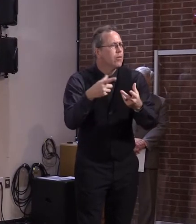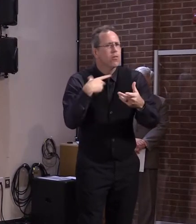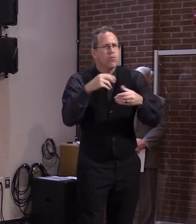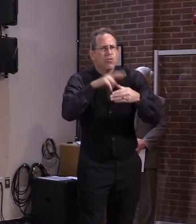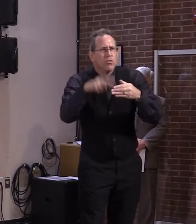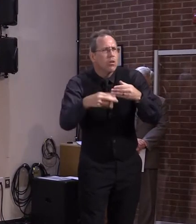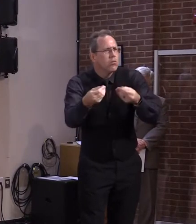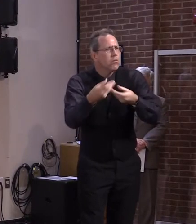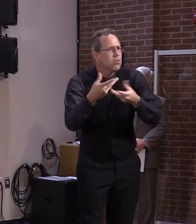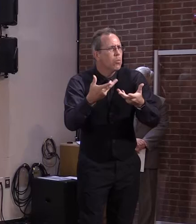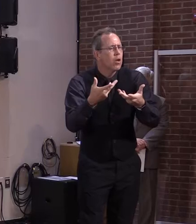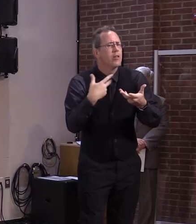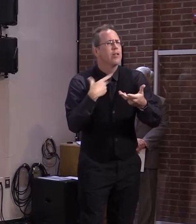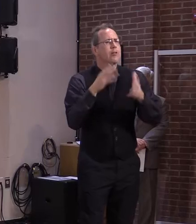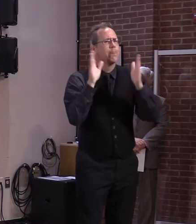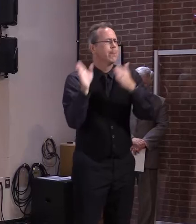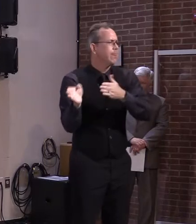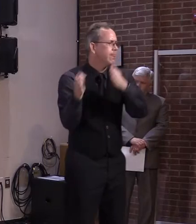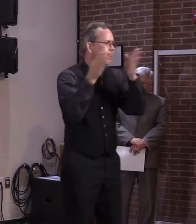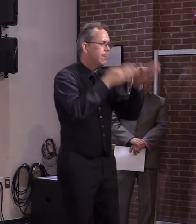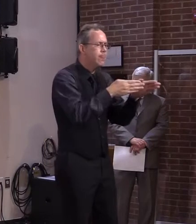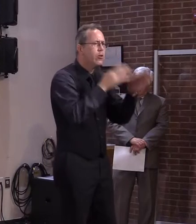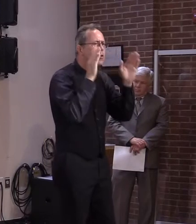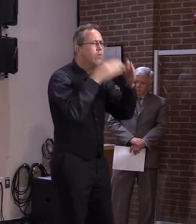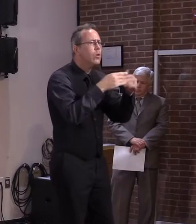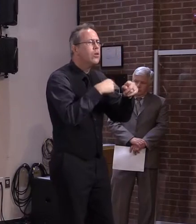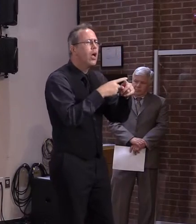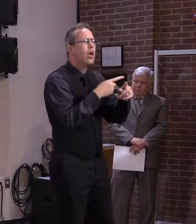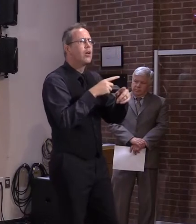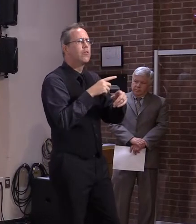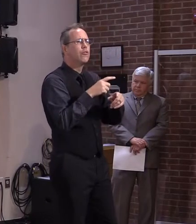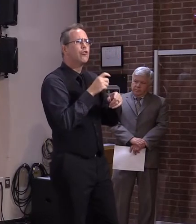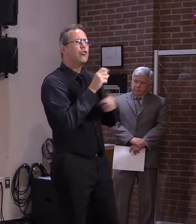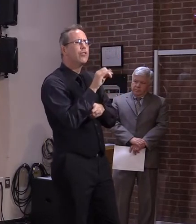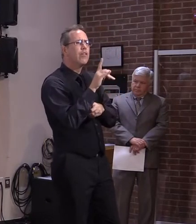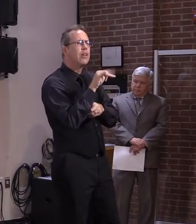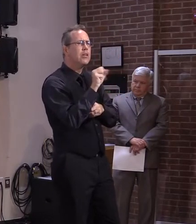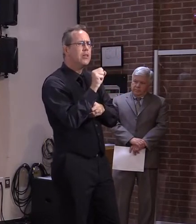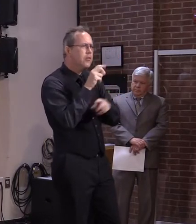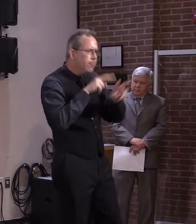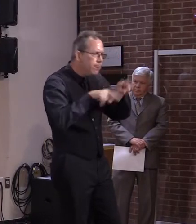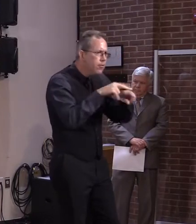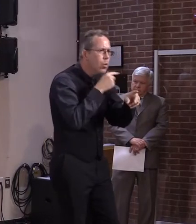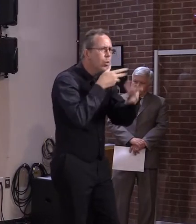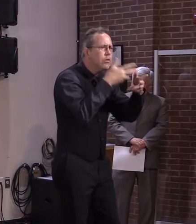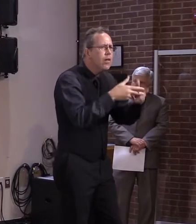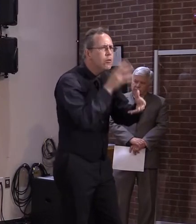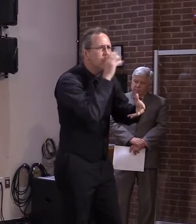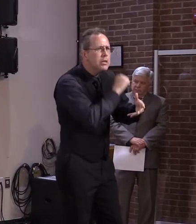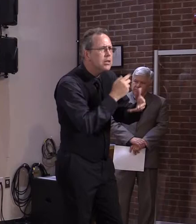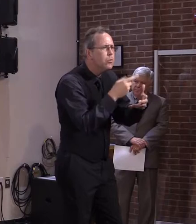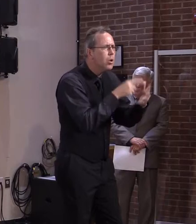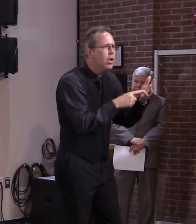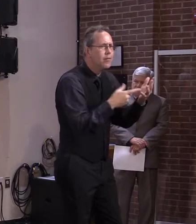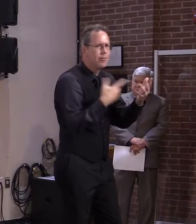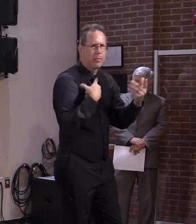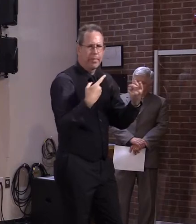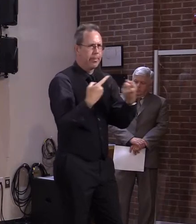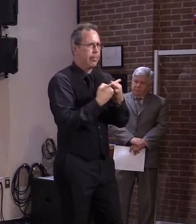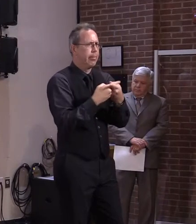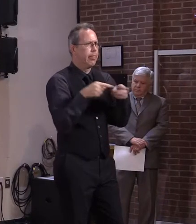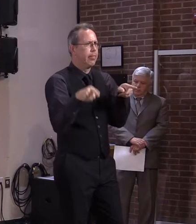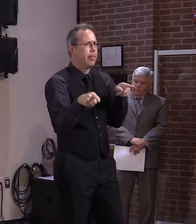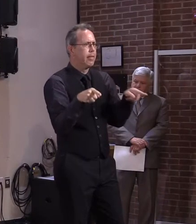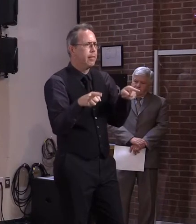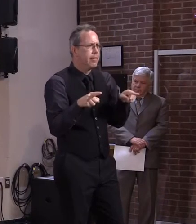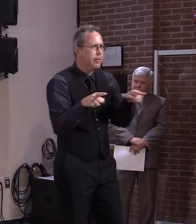time, contact tracing and surveillance testing, I think, now are easily viewed as being competing strategies. We're seeking